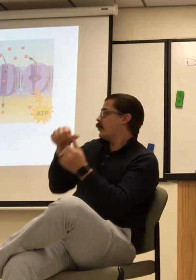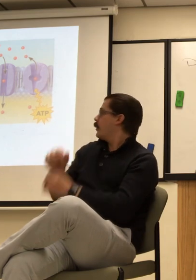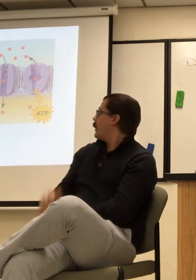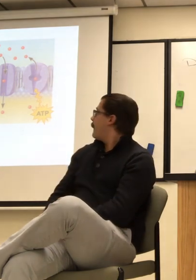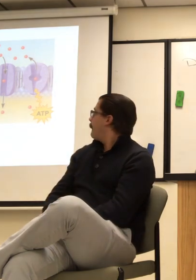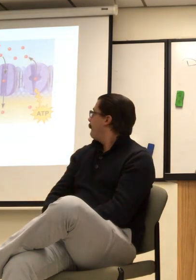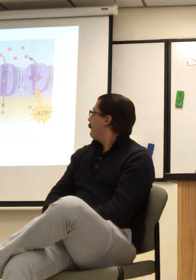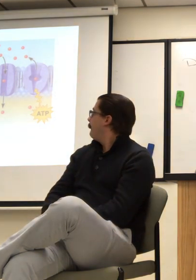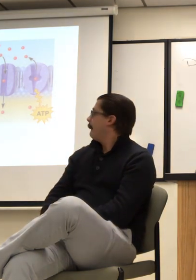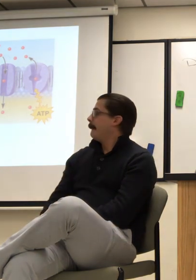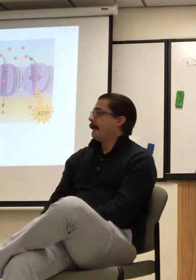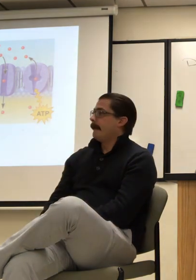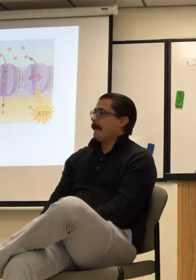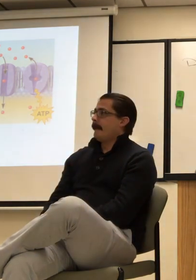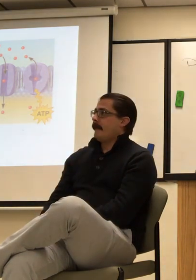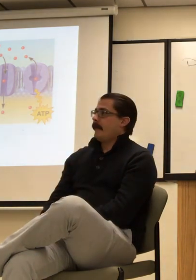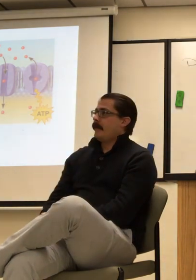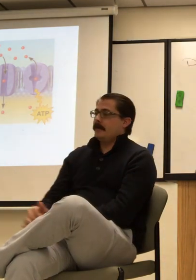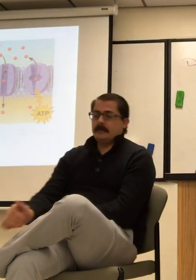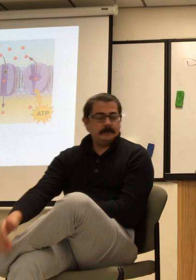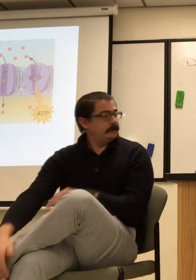there's one layer, a layer facing